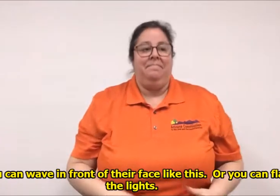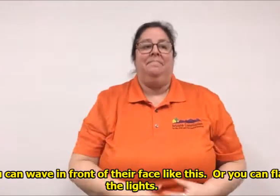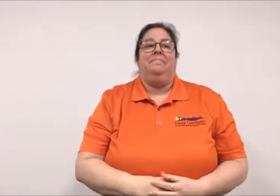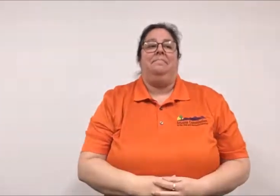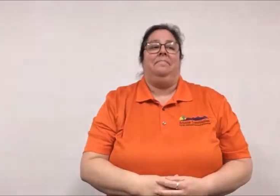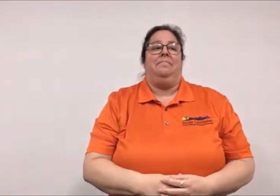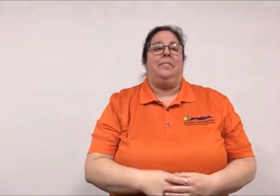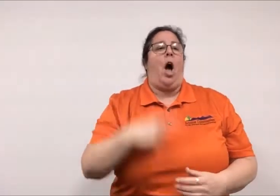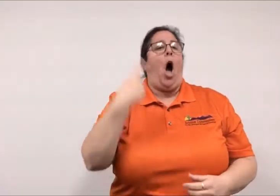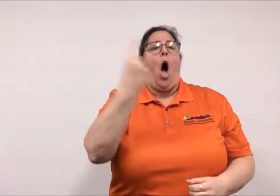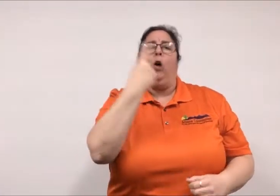lights.